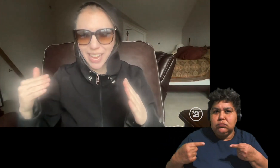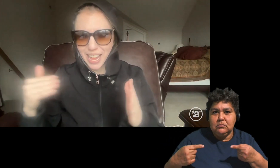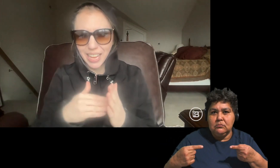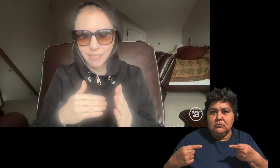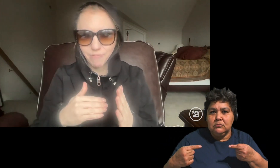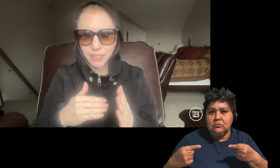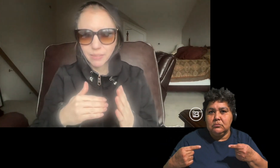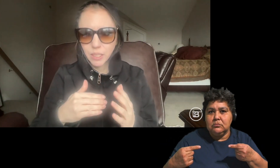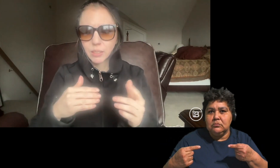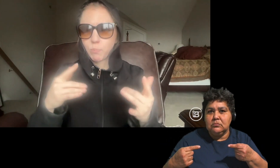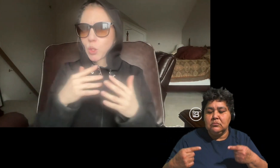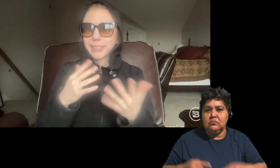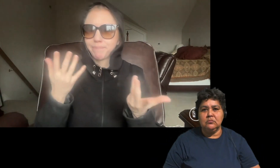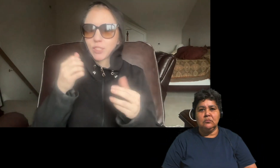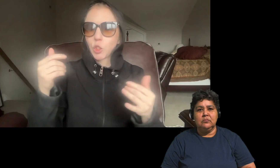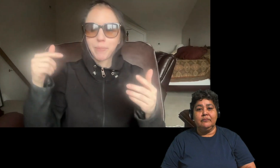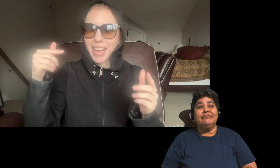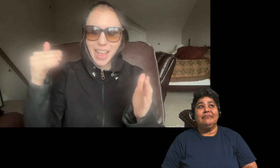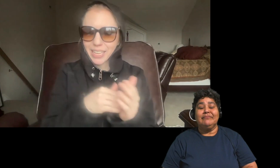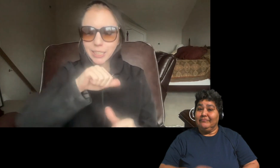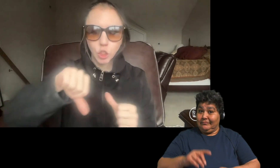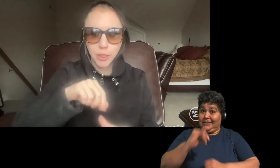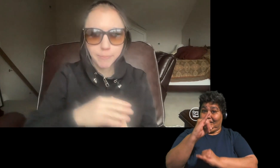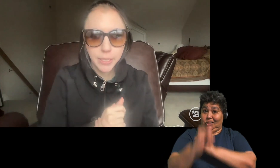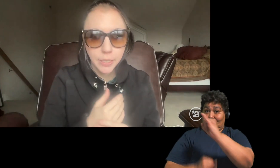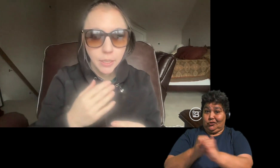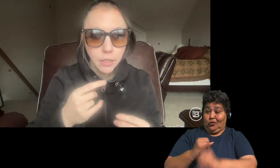same time, they're pretending to be opponents.